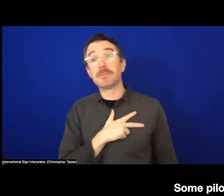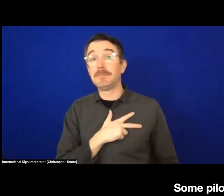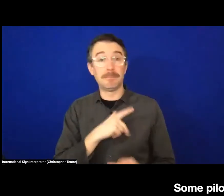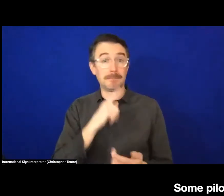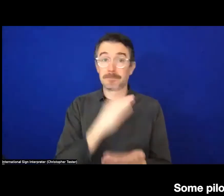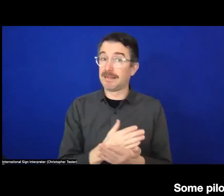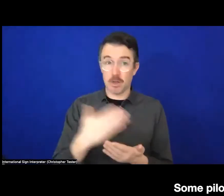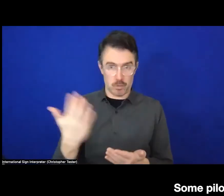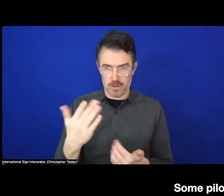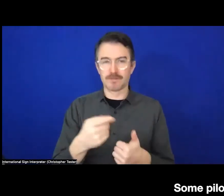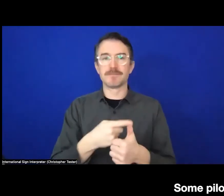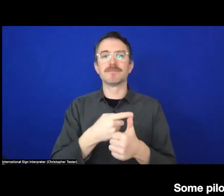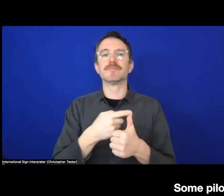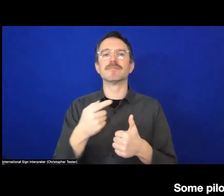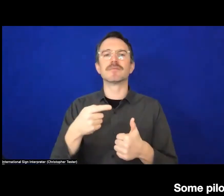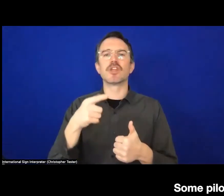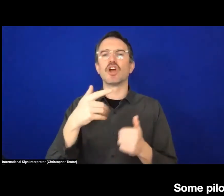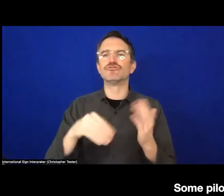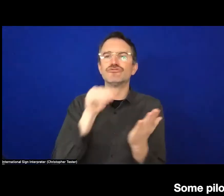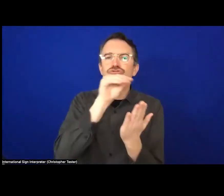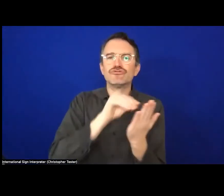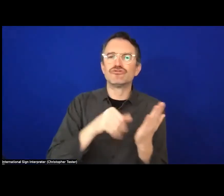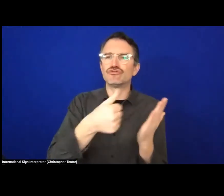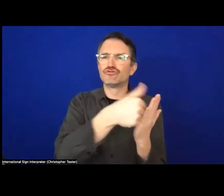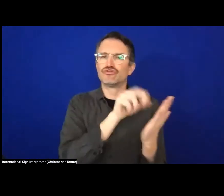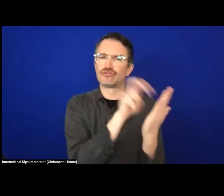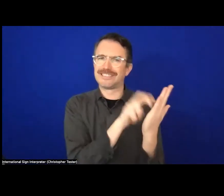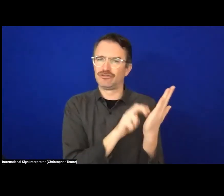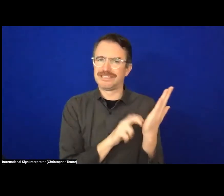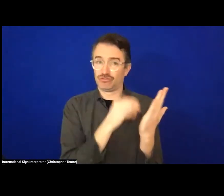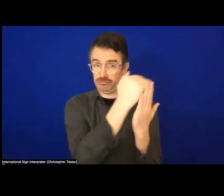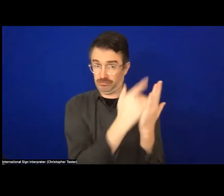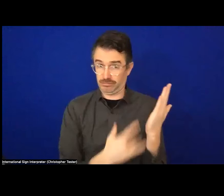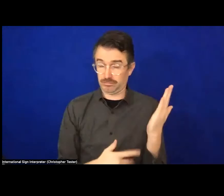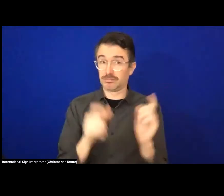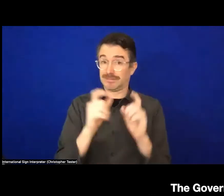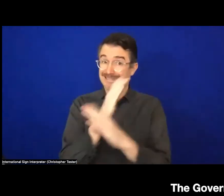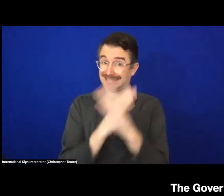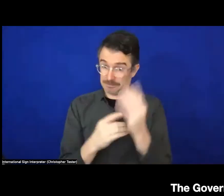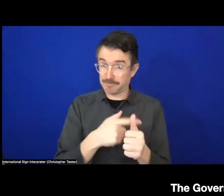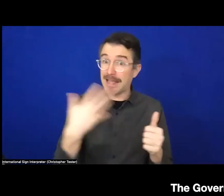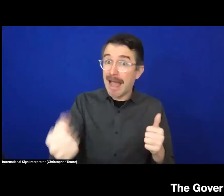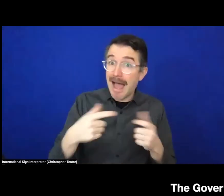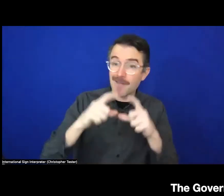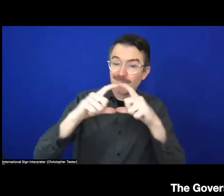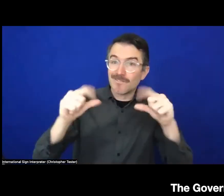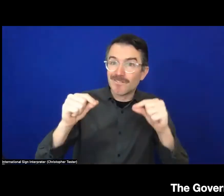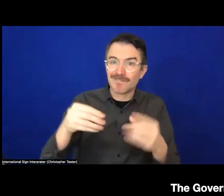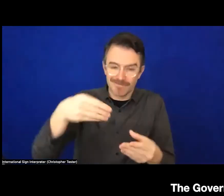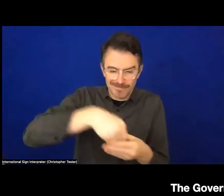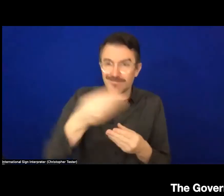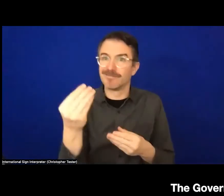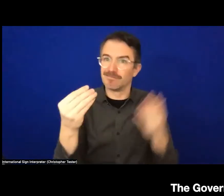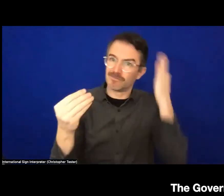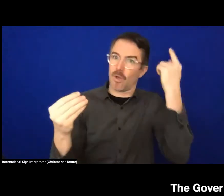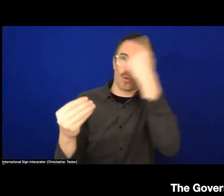2026. Some pilots have been done in collaboration with the DPO and also some local governments. The government of Indonesia